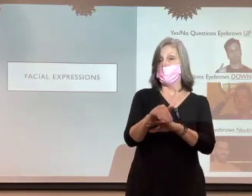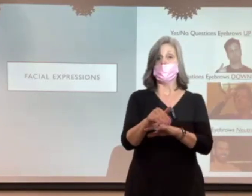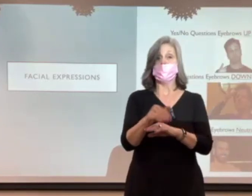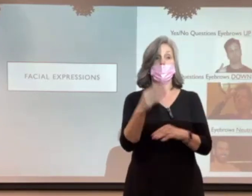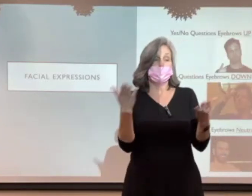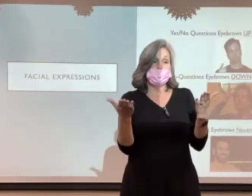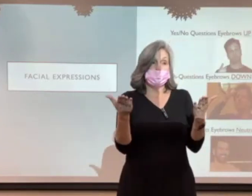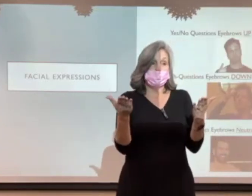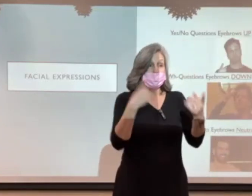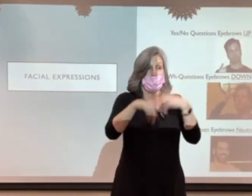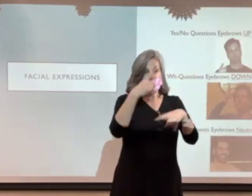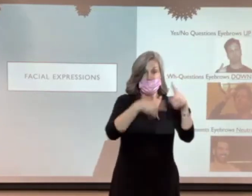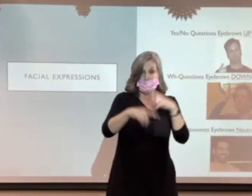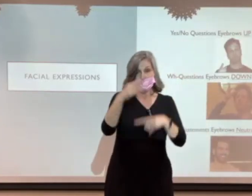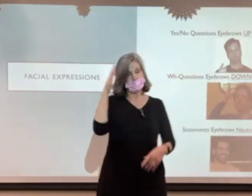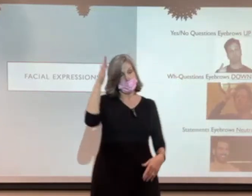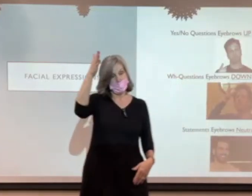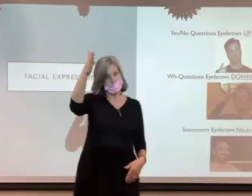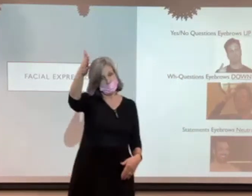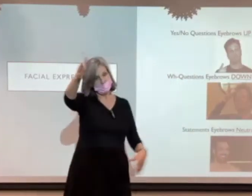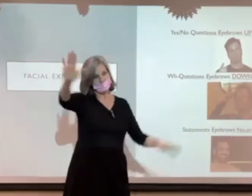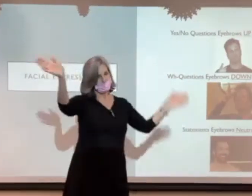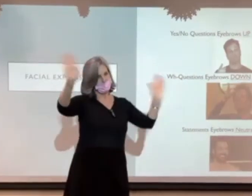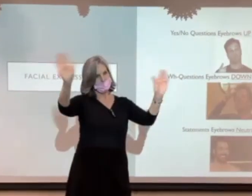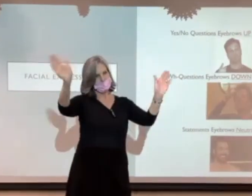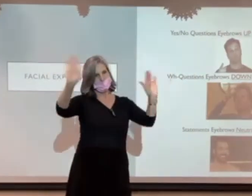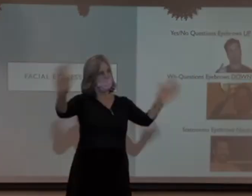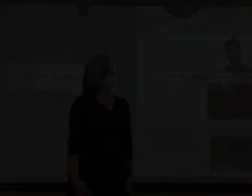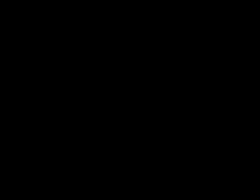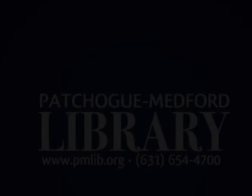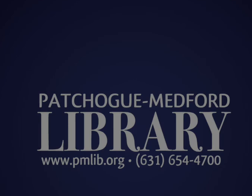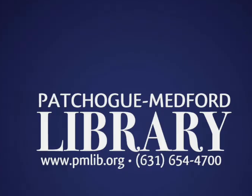night, and I hope to see you signing in the future. All right.